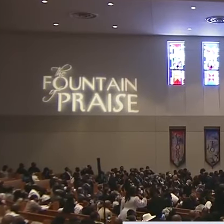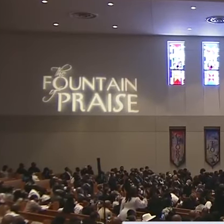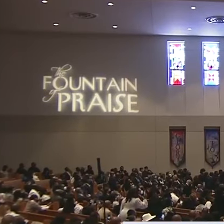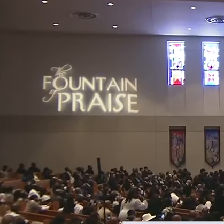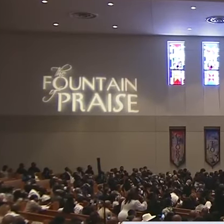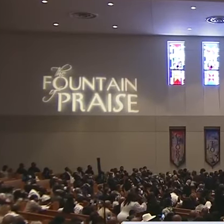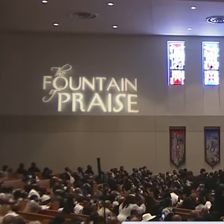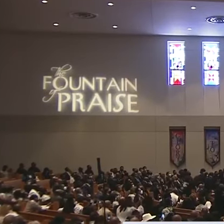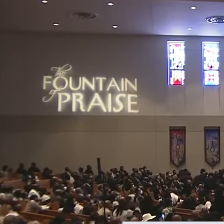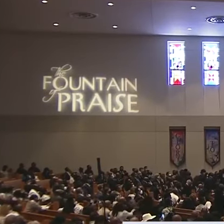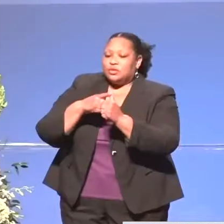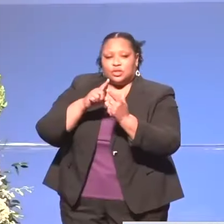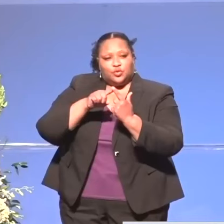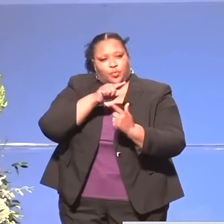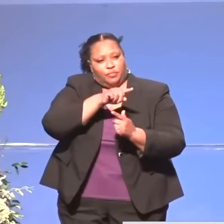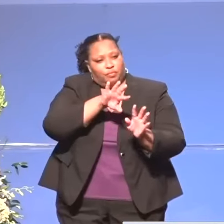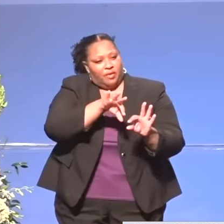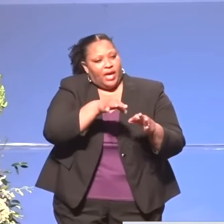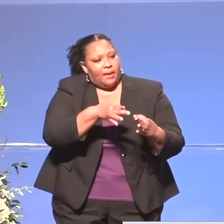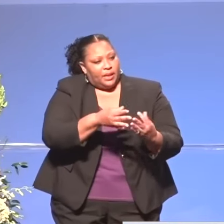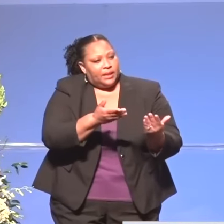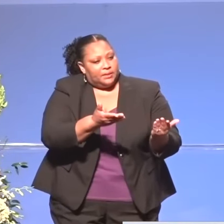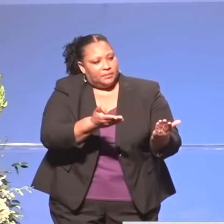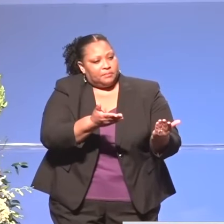First of this family,